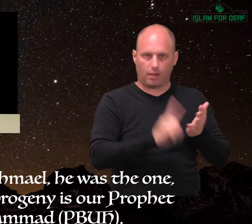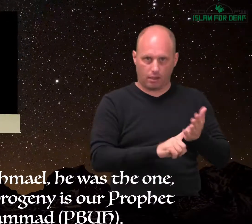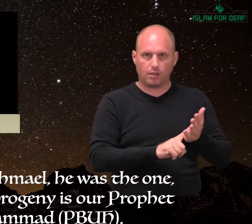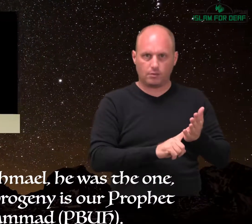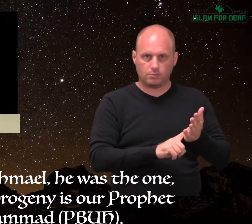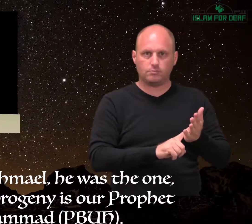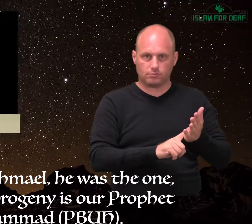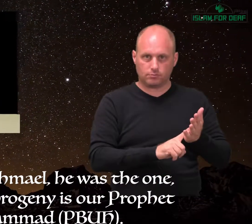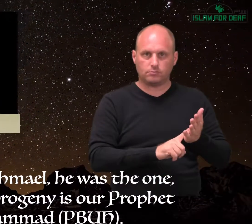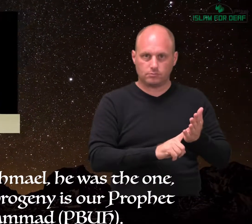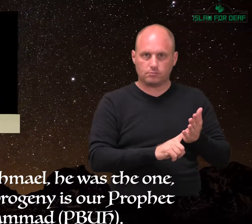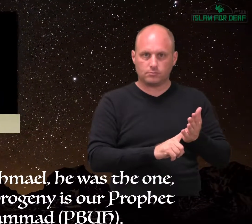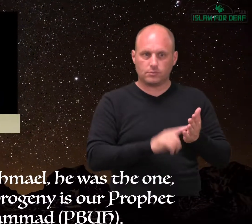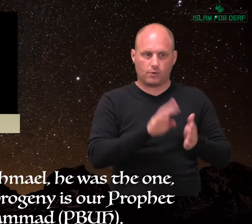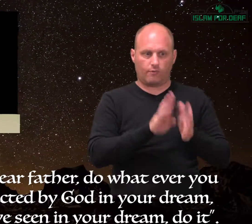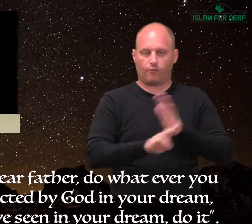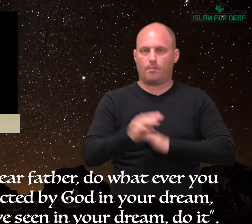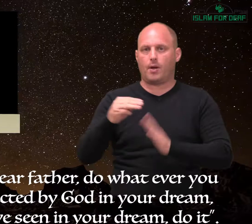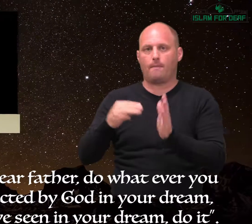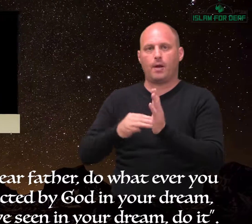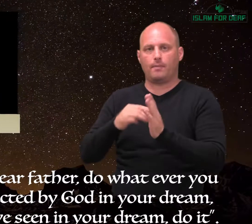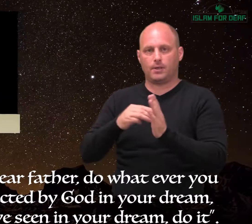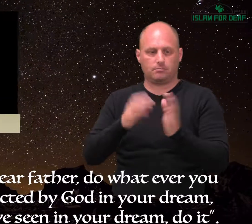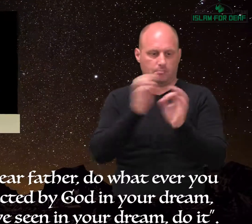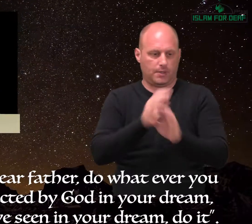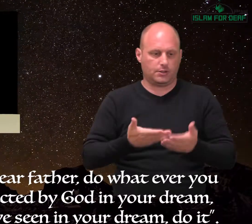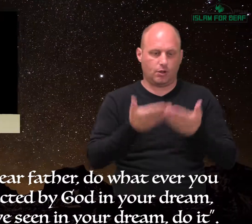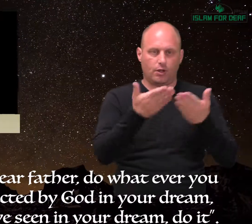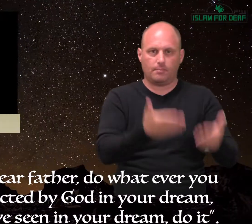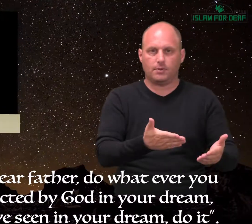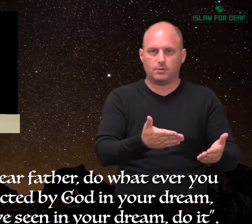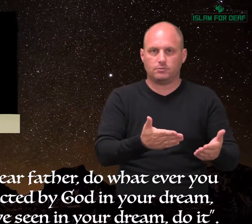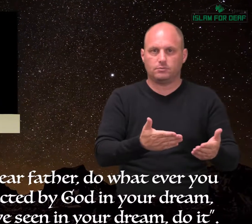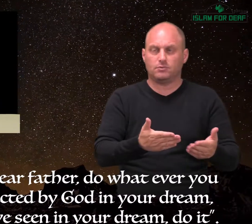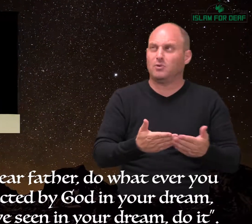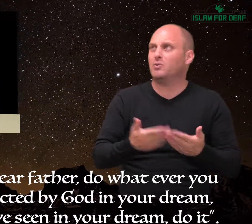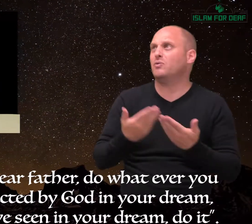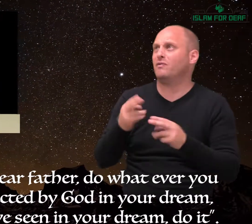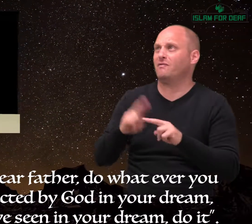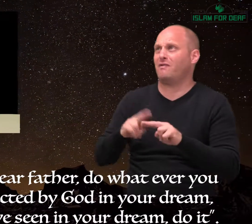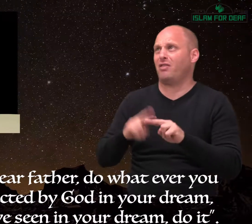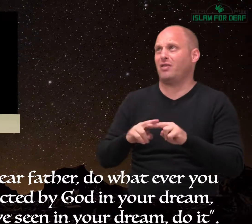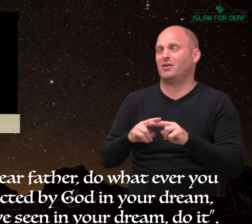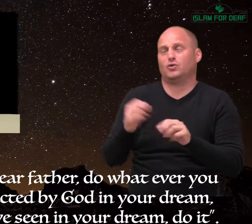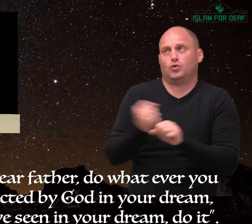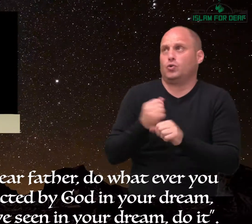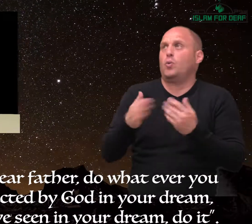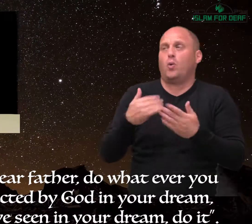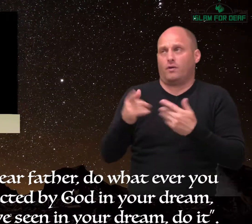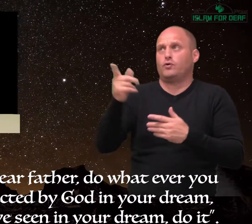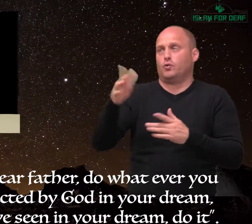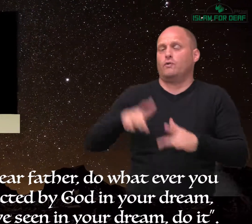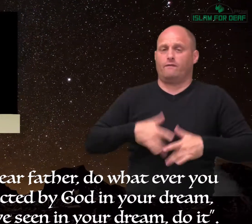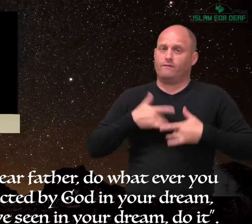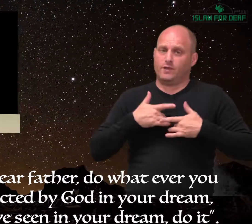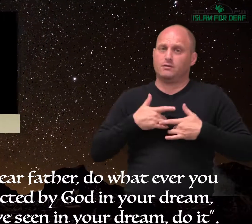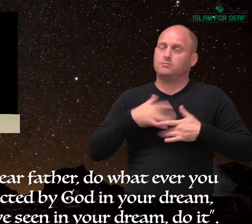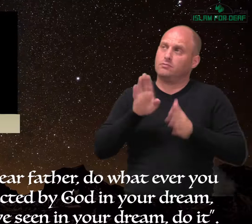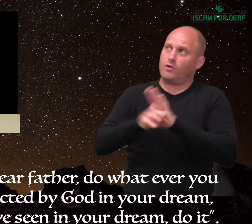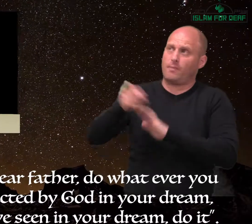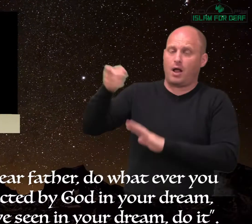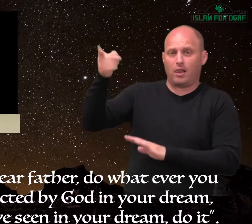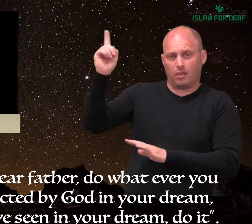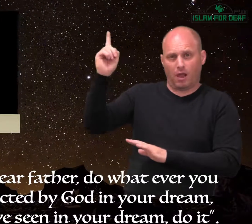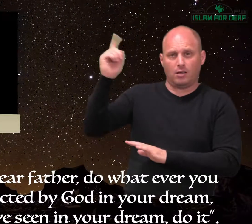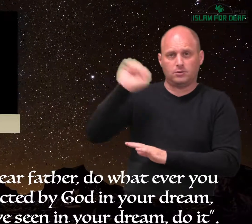Prophet Muhammad, peace be upon him. He said, oh, my dear father, do whatever you have been instructed by God